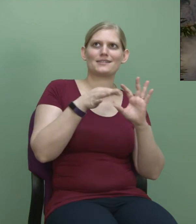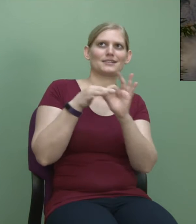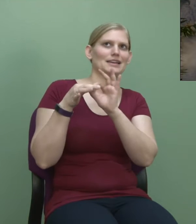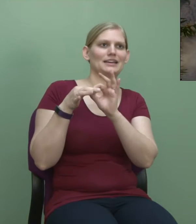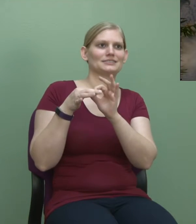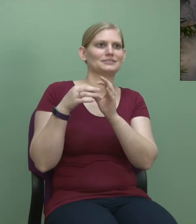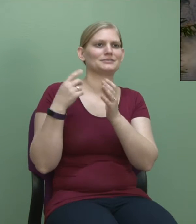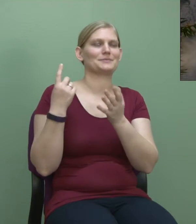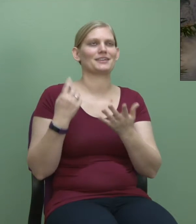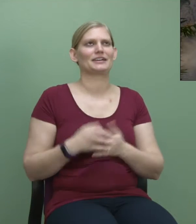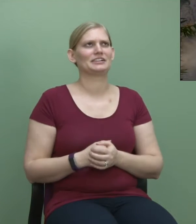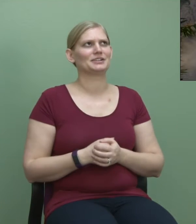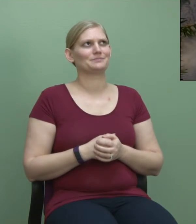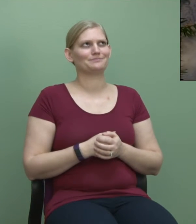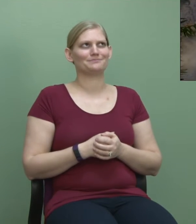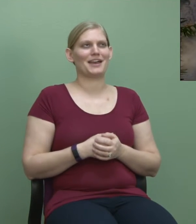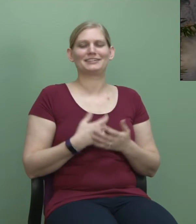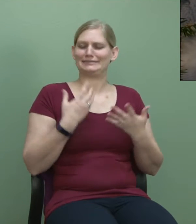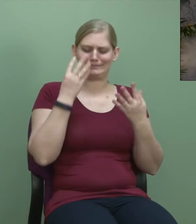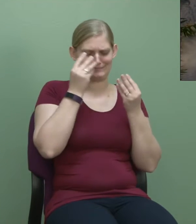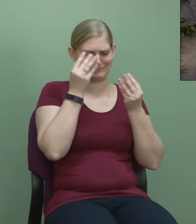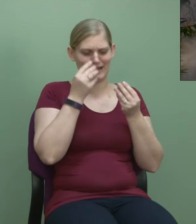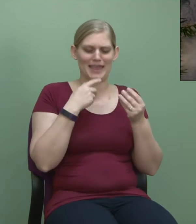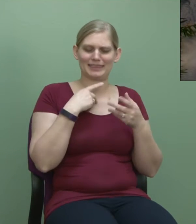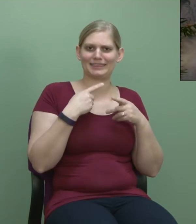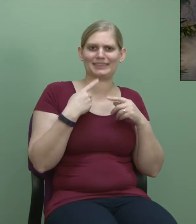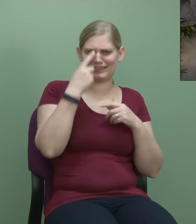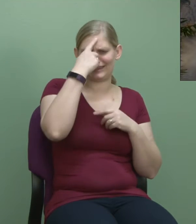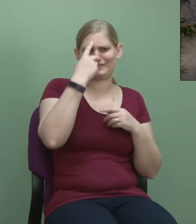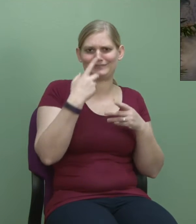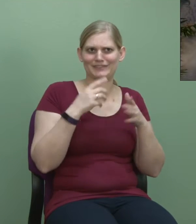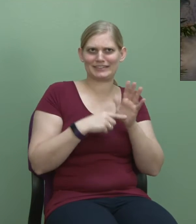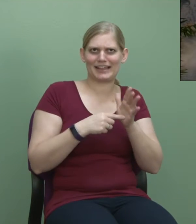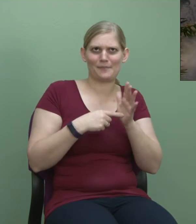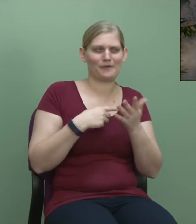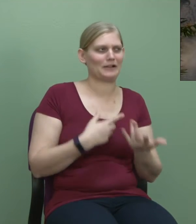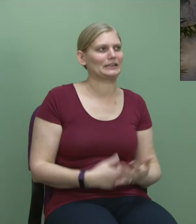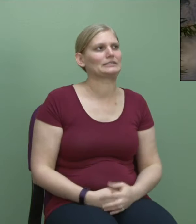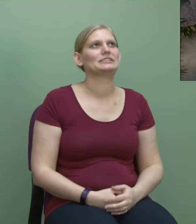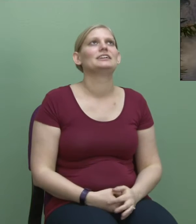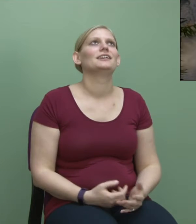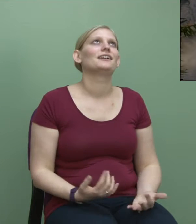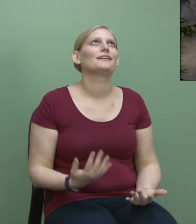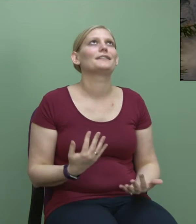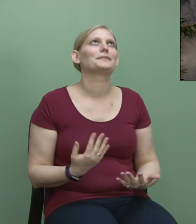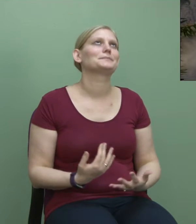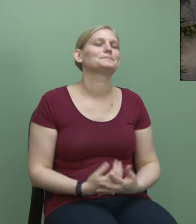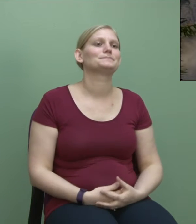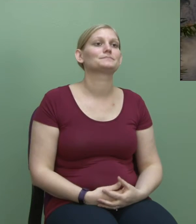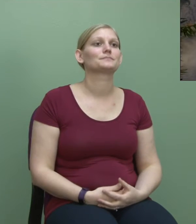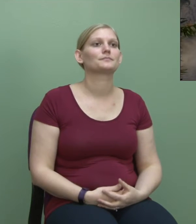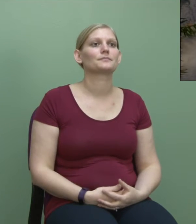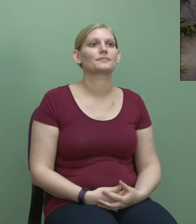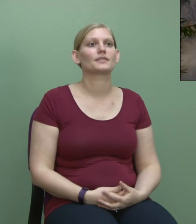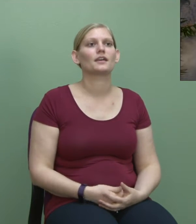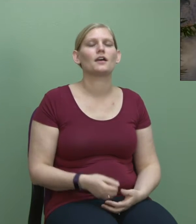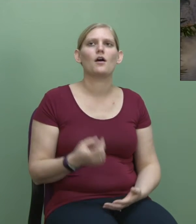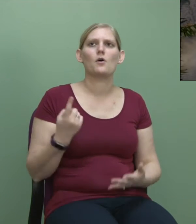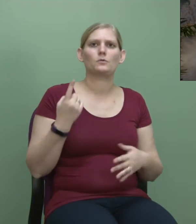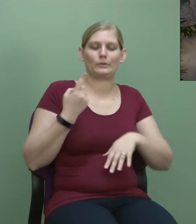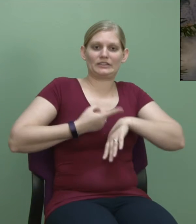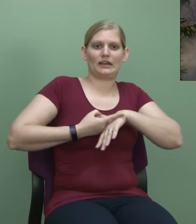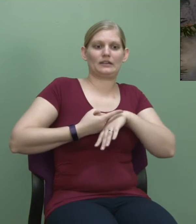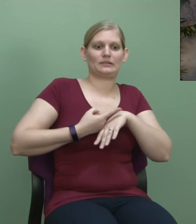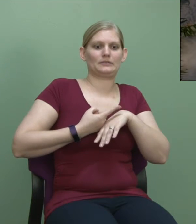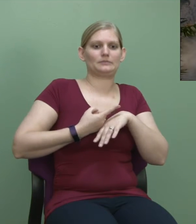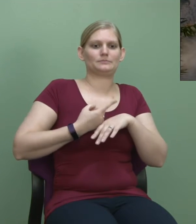I'm trying to think of a specific example. Once she said that off, and she realized that